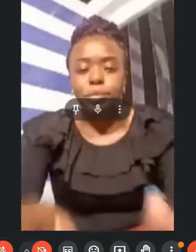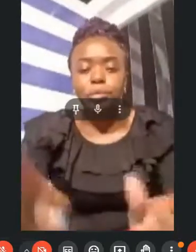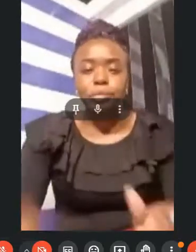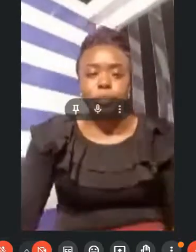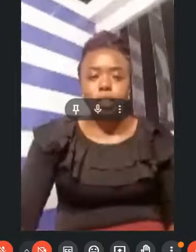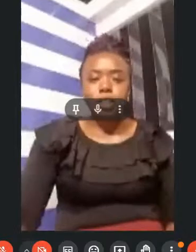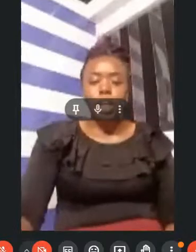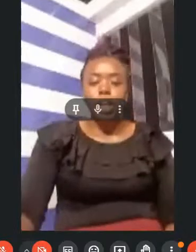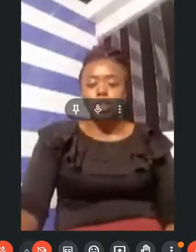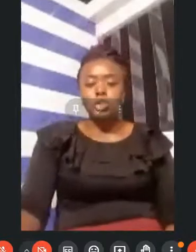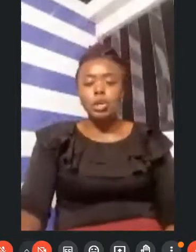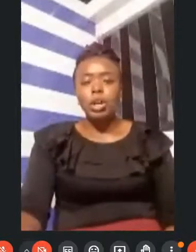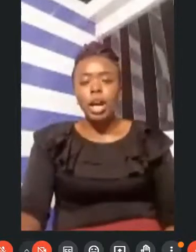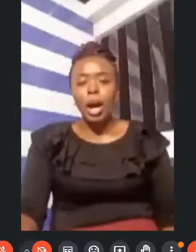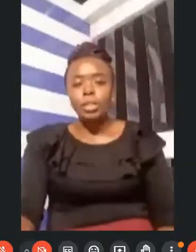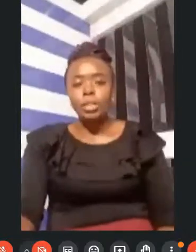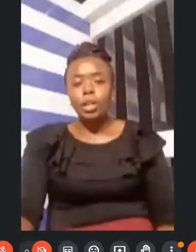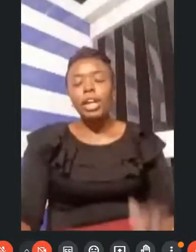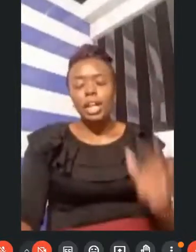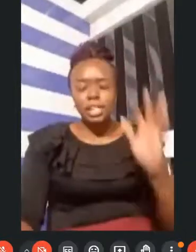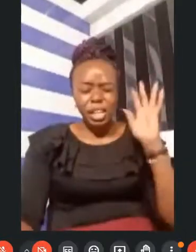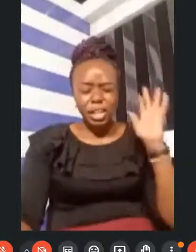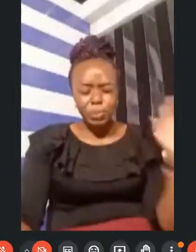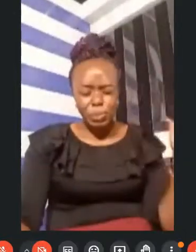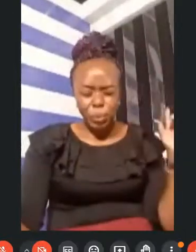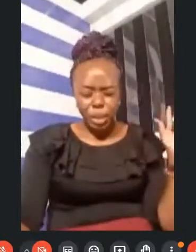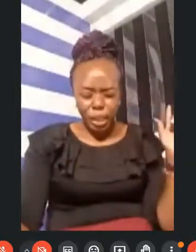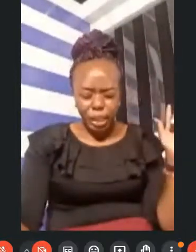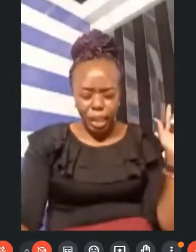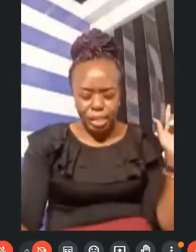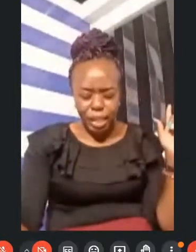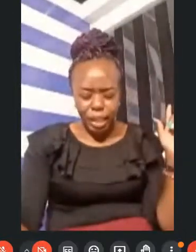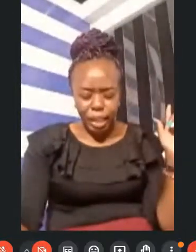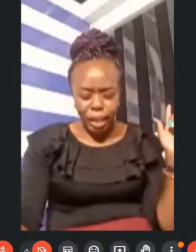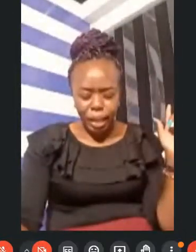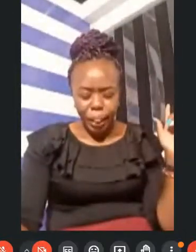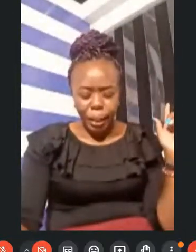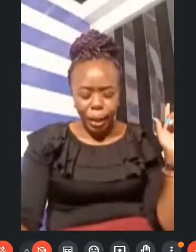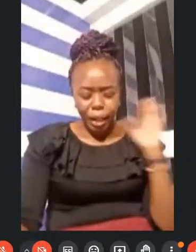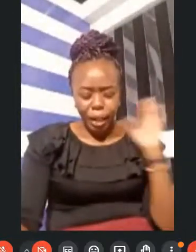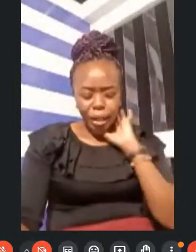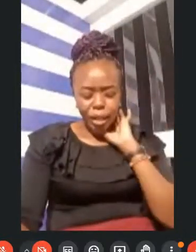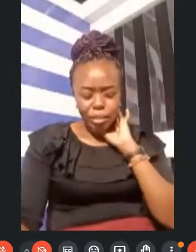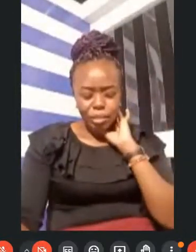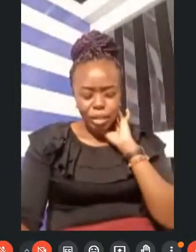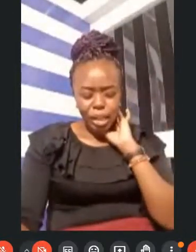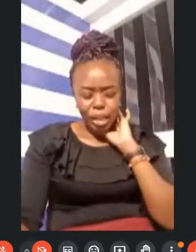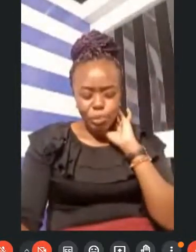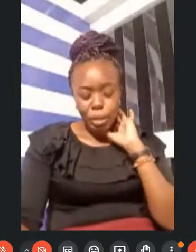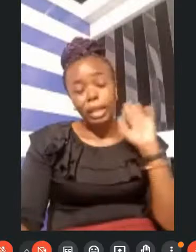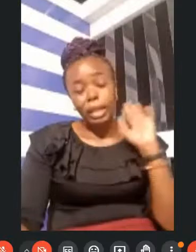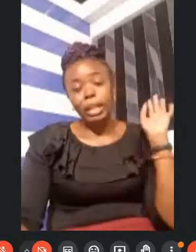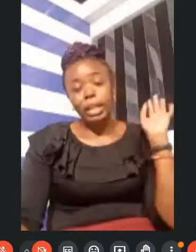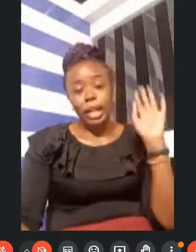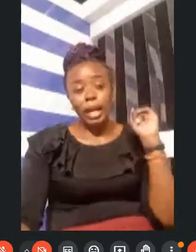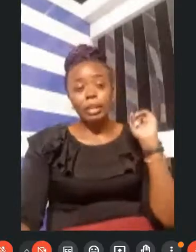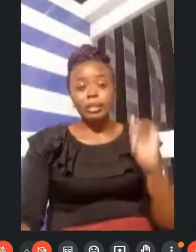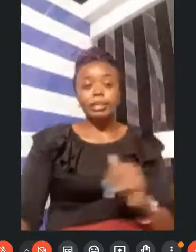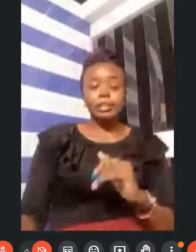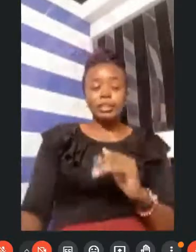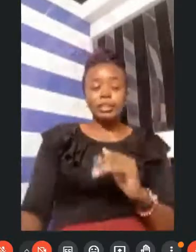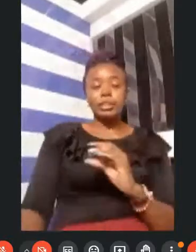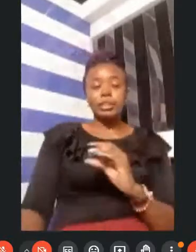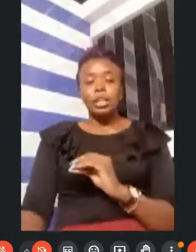All right. So oh yes, I remember we did yesterday finger spelling.